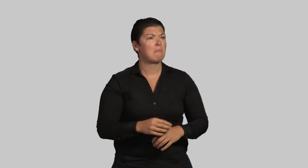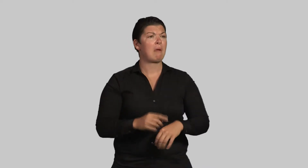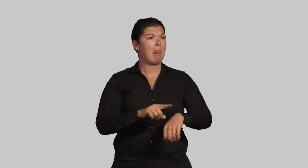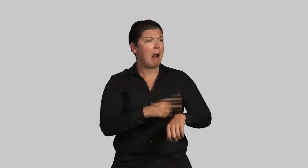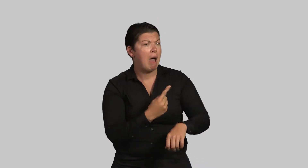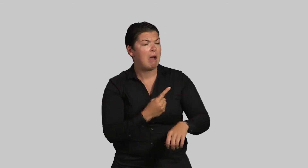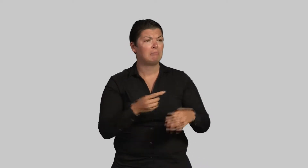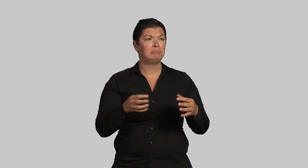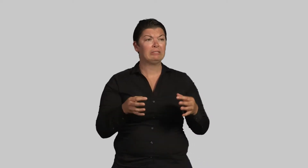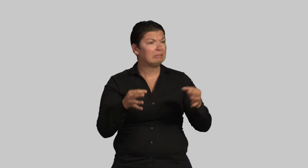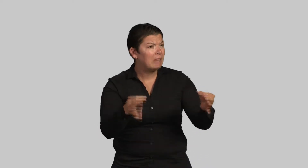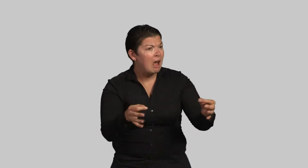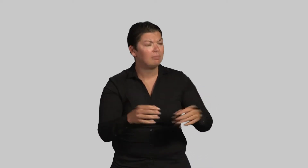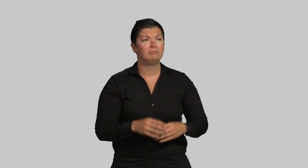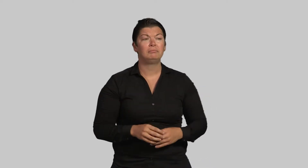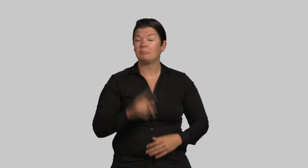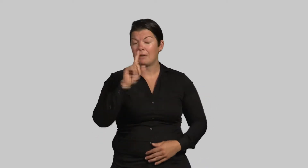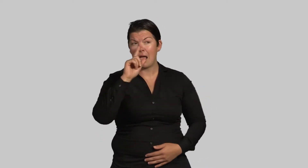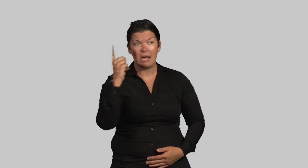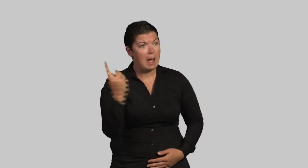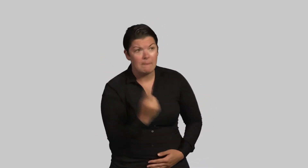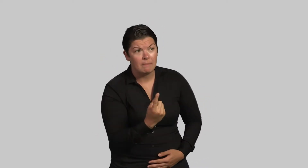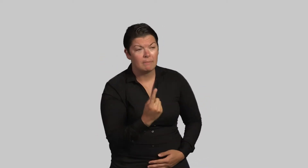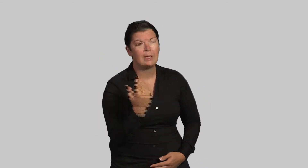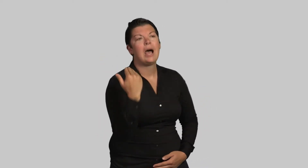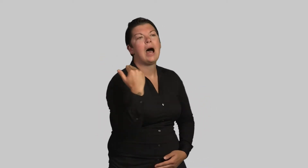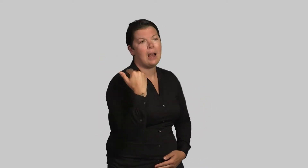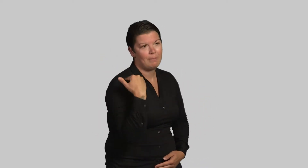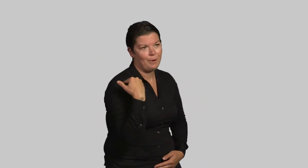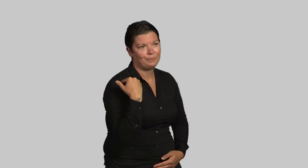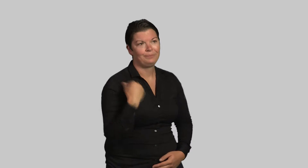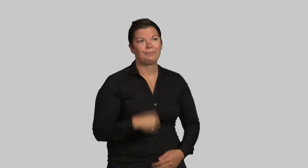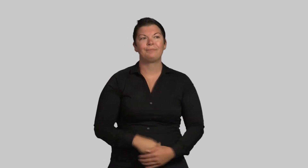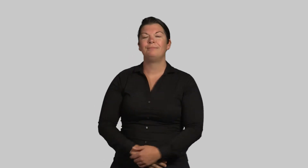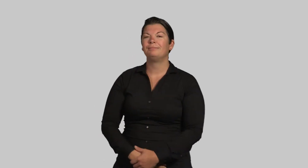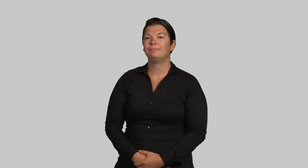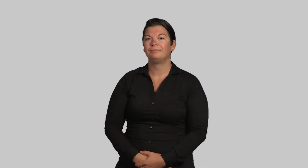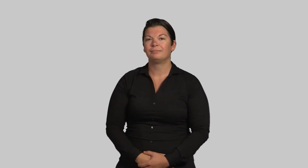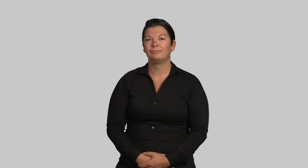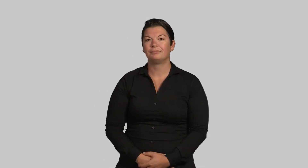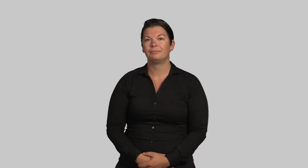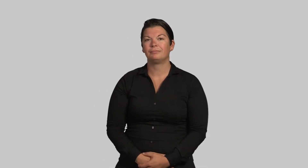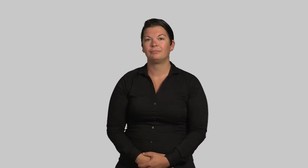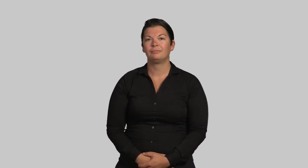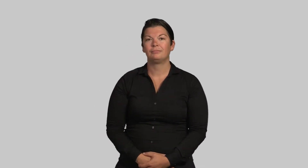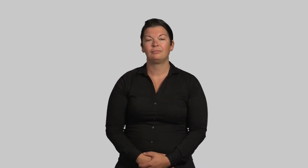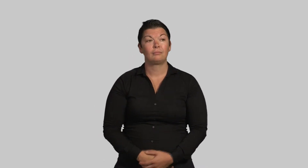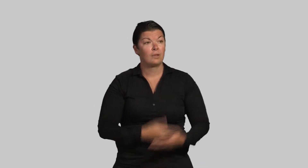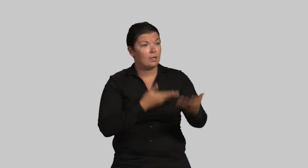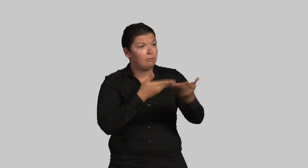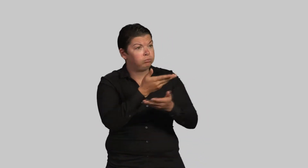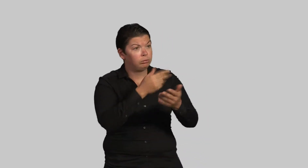Have them let you know when the NZSL interpreter will come. Also, if there are delays in getting one.